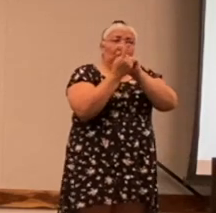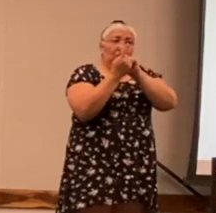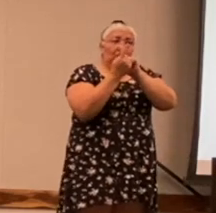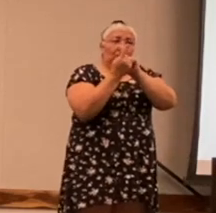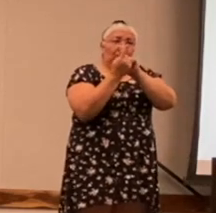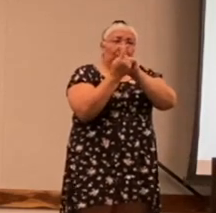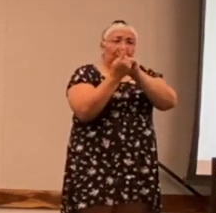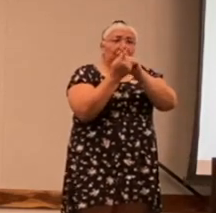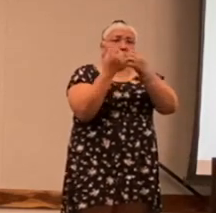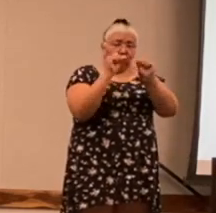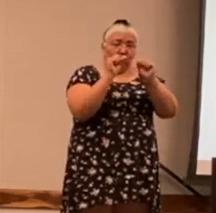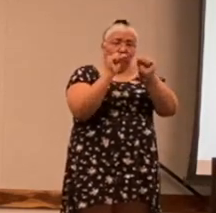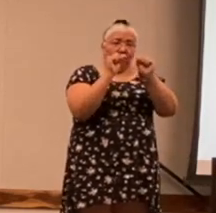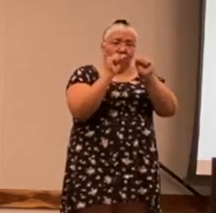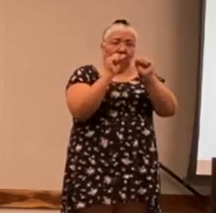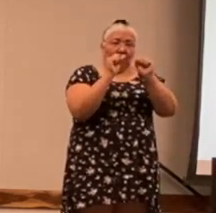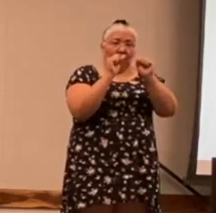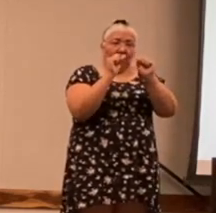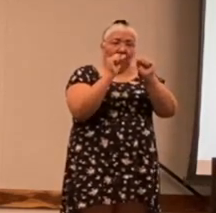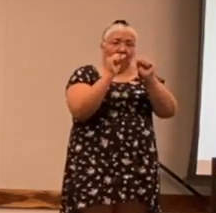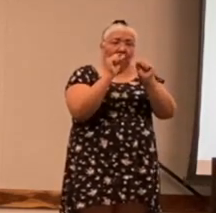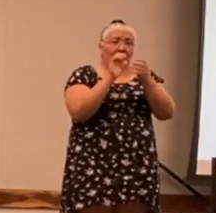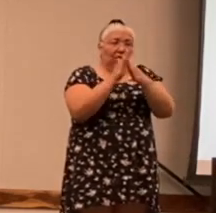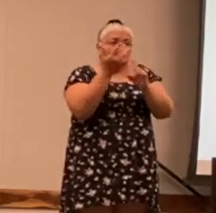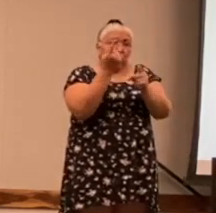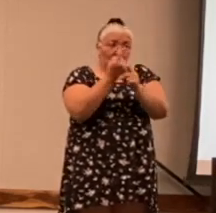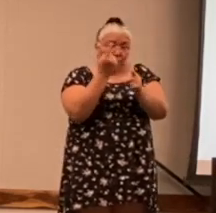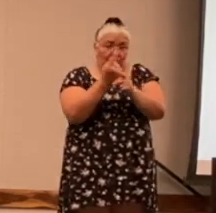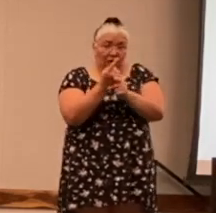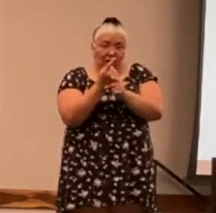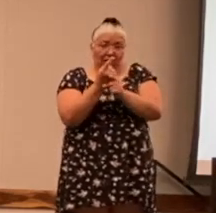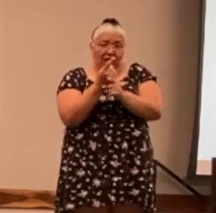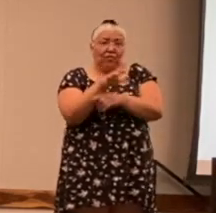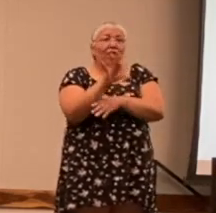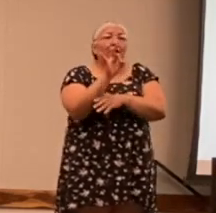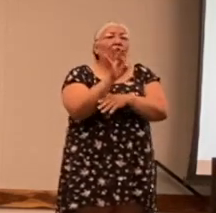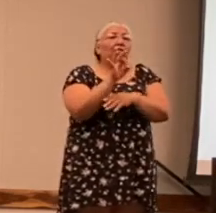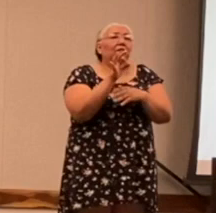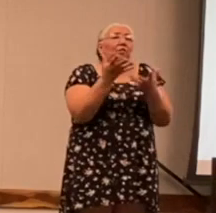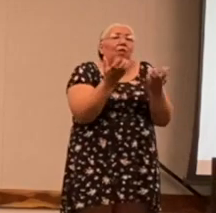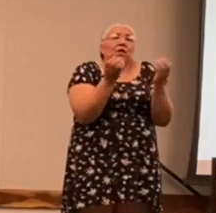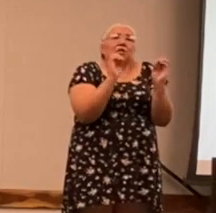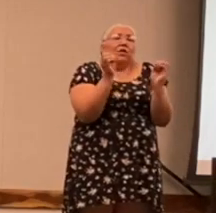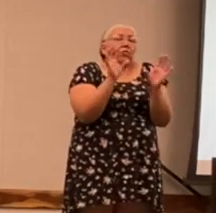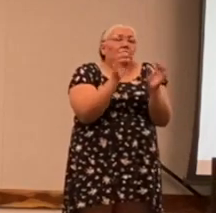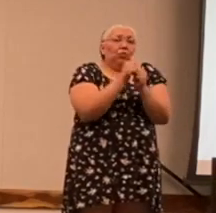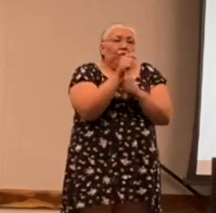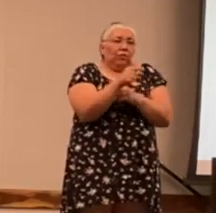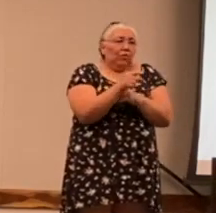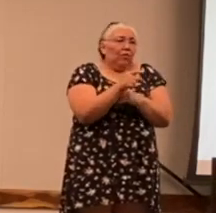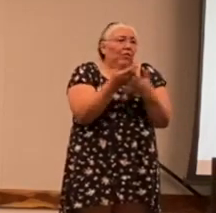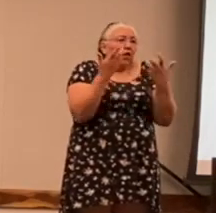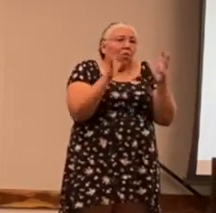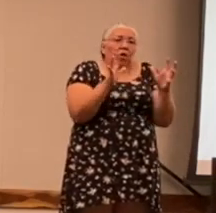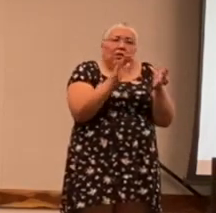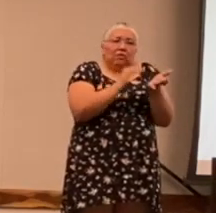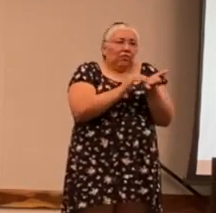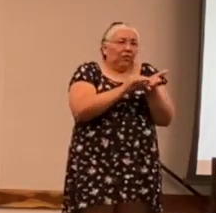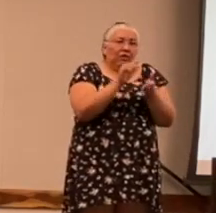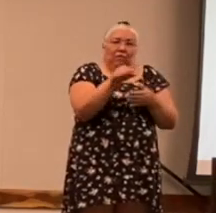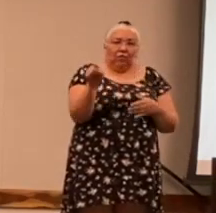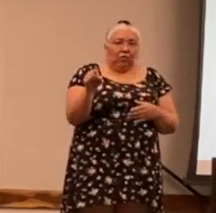You've approached them and you try to make things right and to find out that they want nothing to do with you and they don't want to forgive